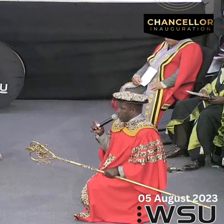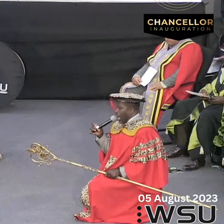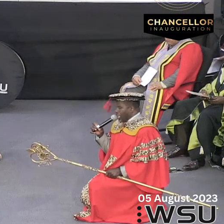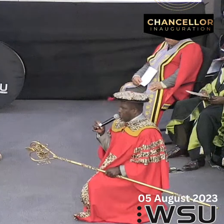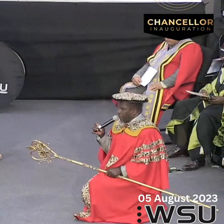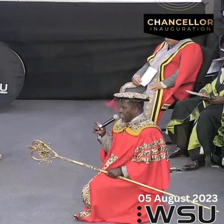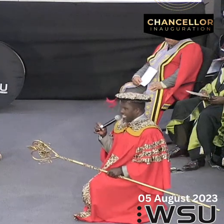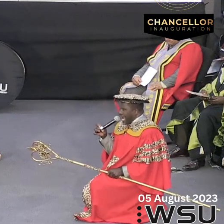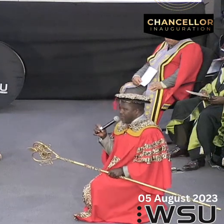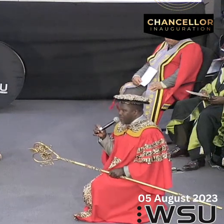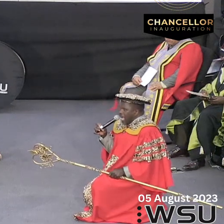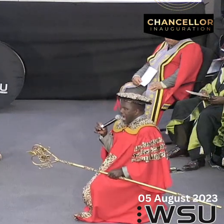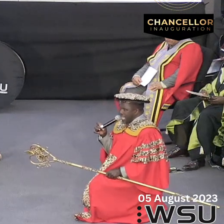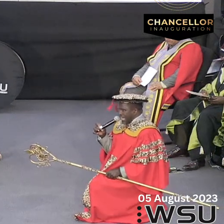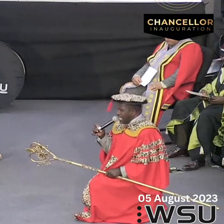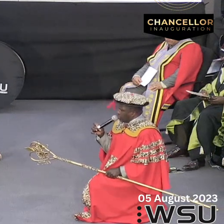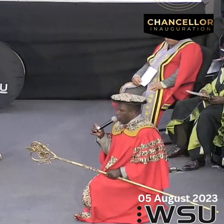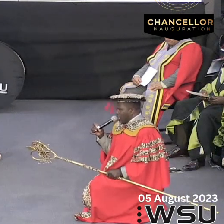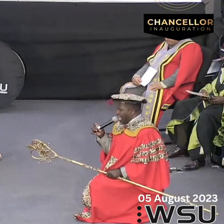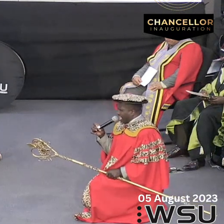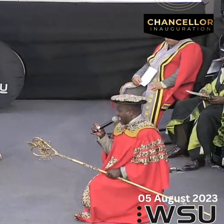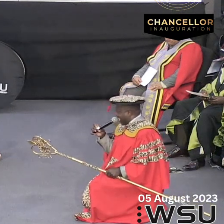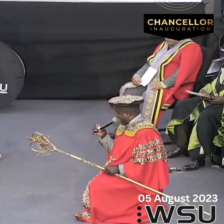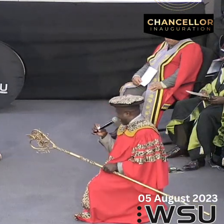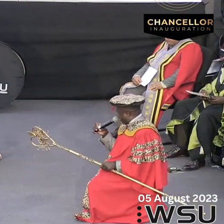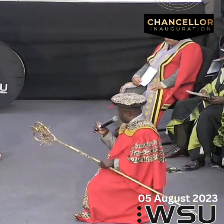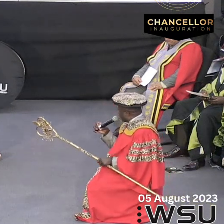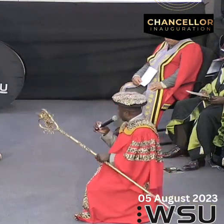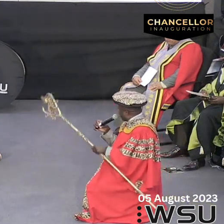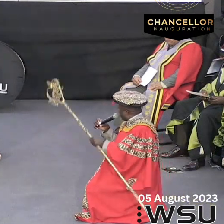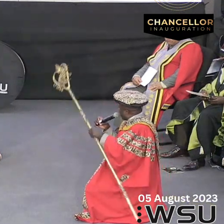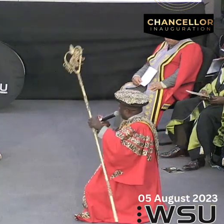but because of a time I can't do nothing.